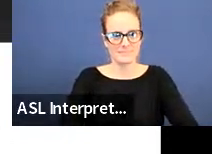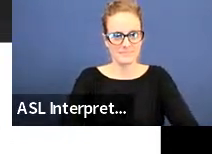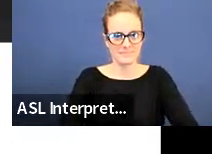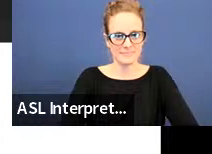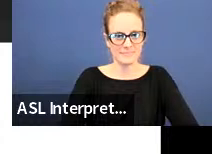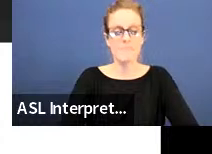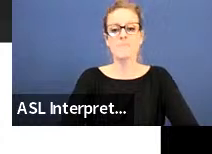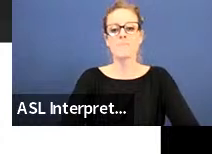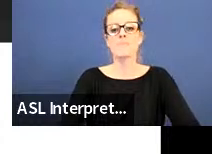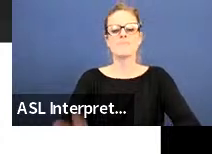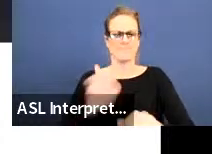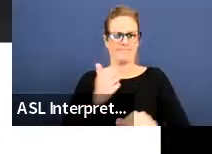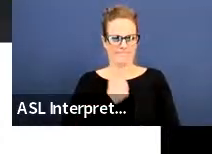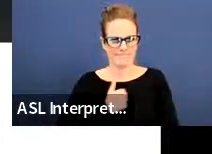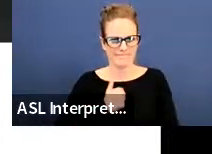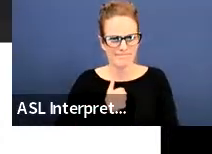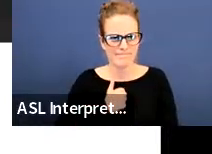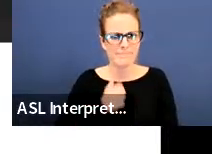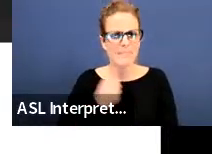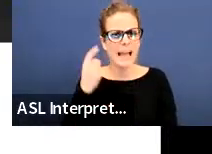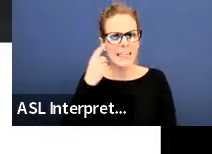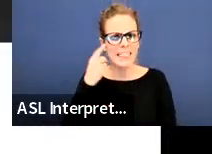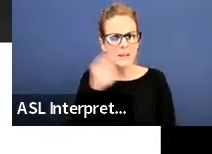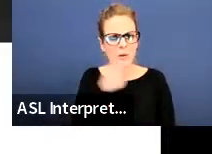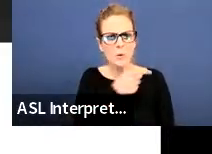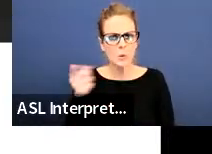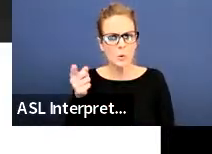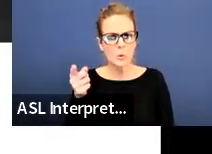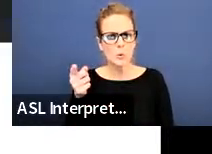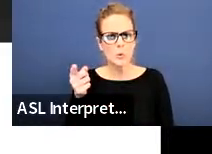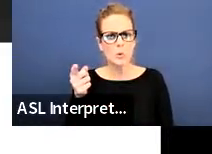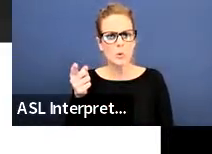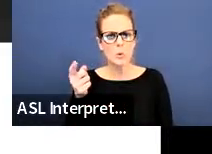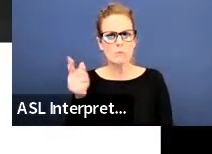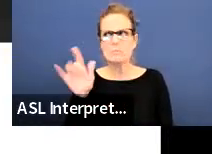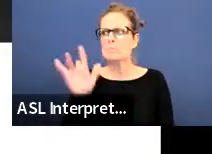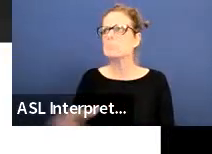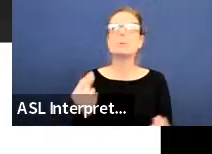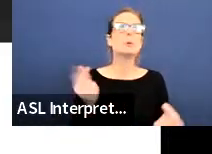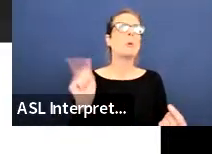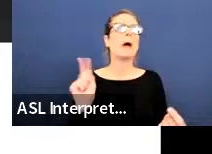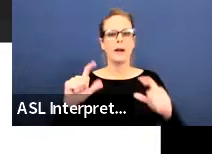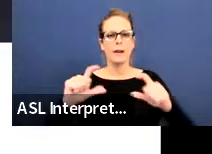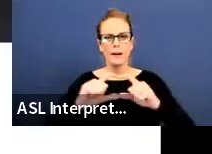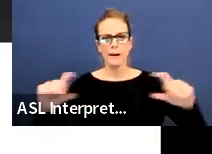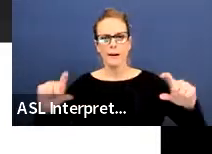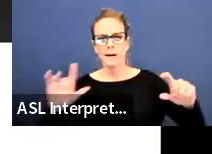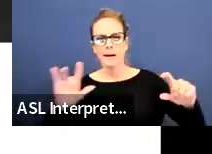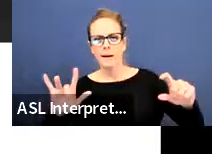And forgive me, I think you can select breakout rooms at the bottom of the screen.